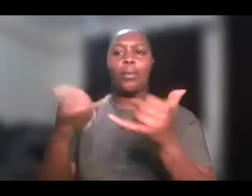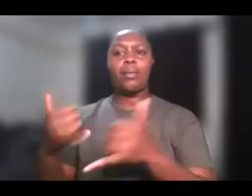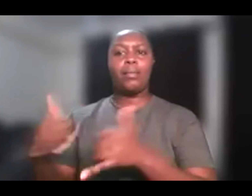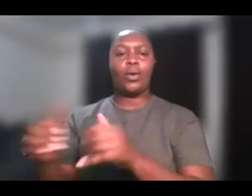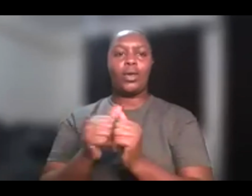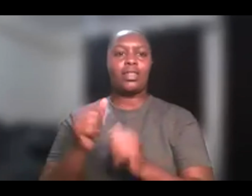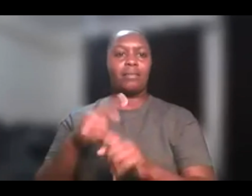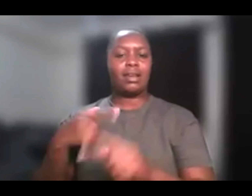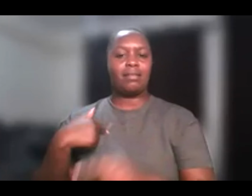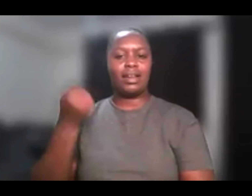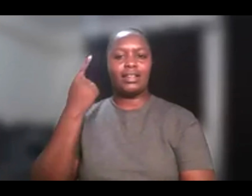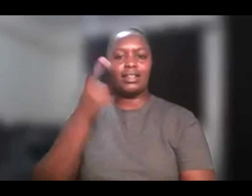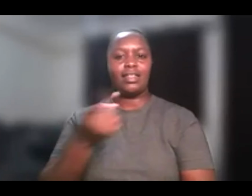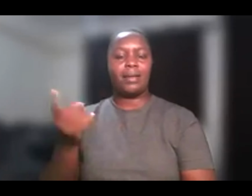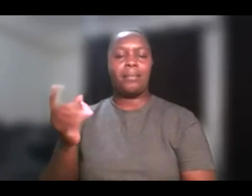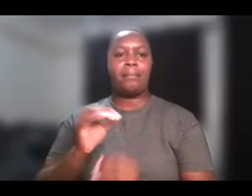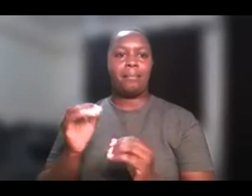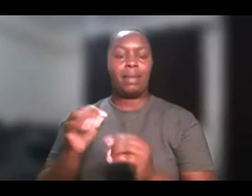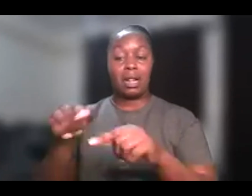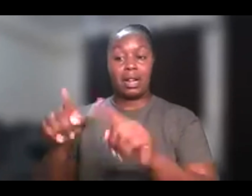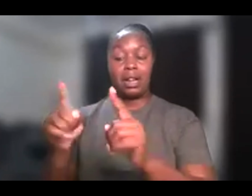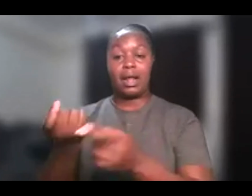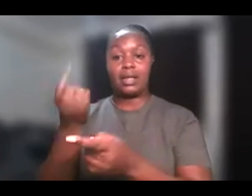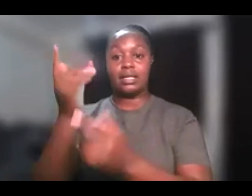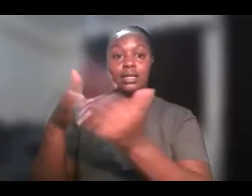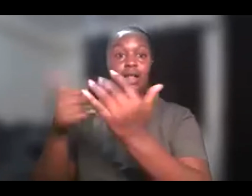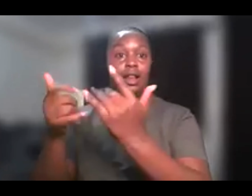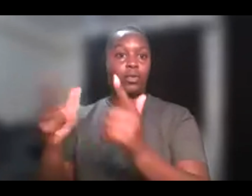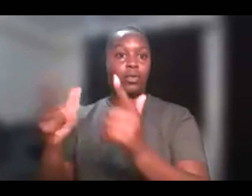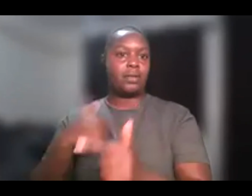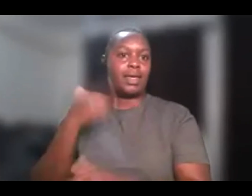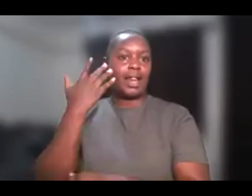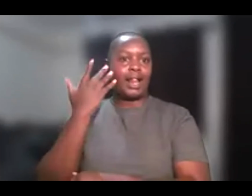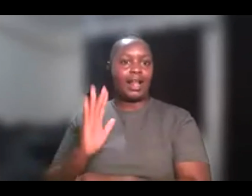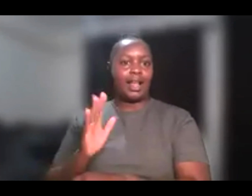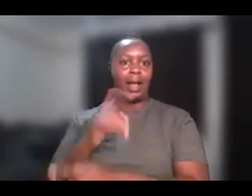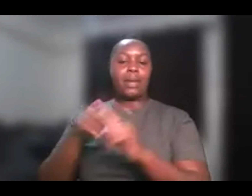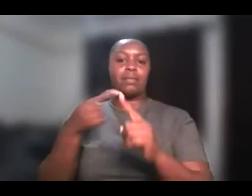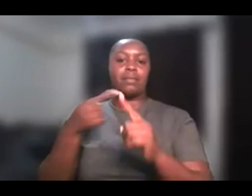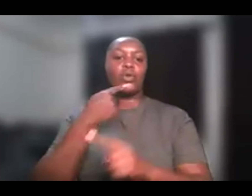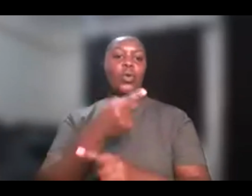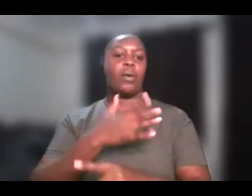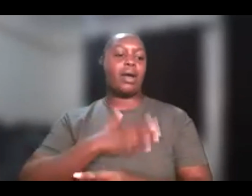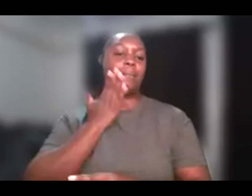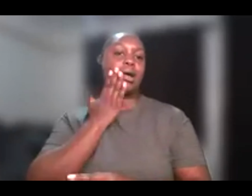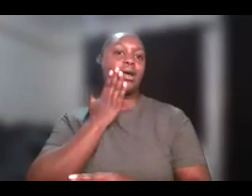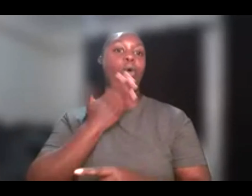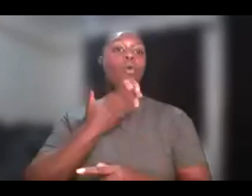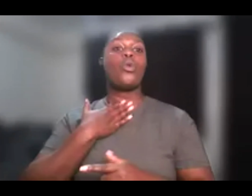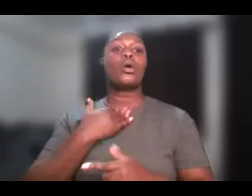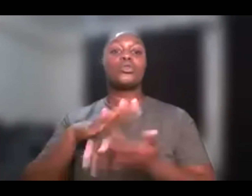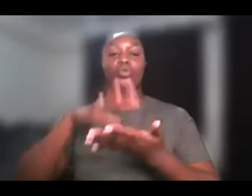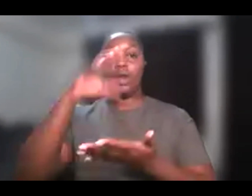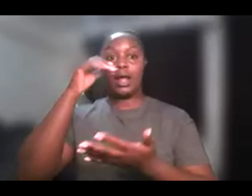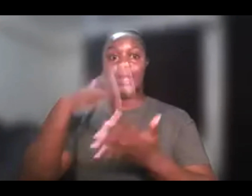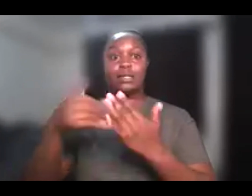sign. I didn't know how to sign, so I told my mom I wanted to learn sign language, and so my mom agreed. And I learned sign language for 3 years. At the age of 12, I